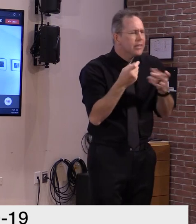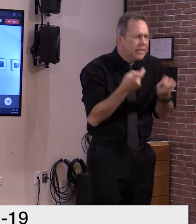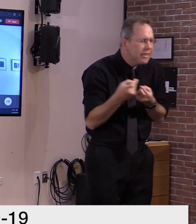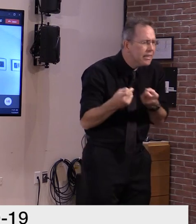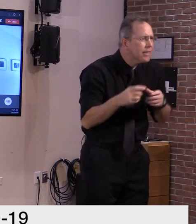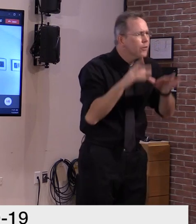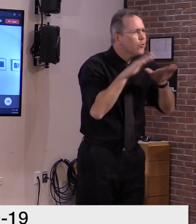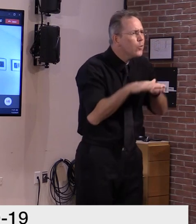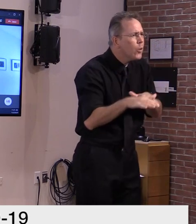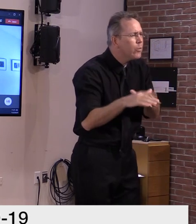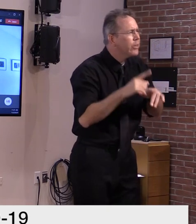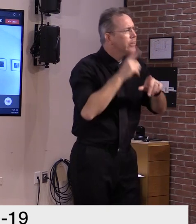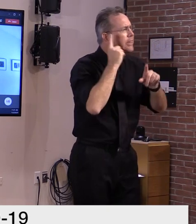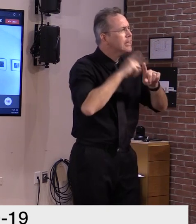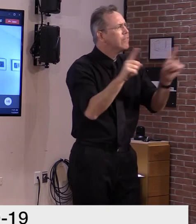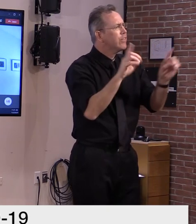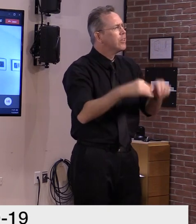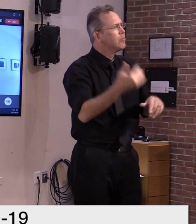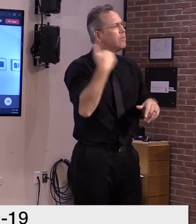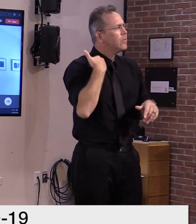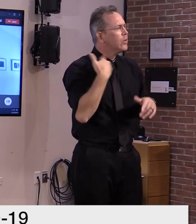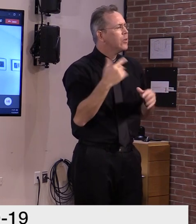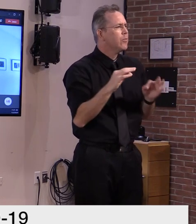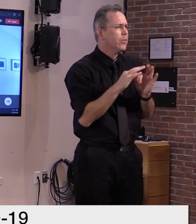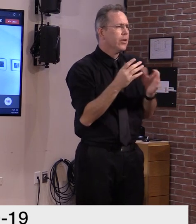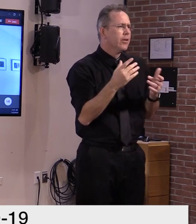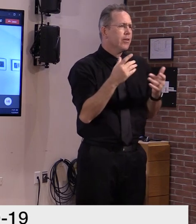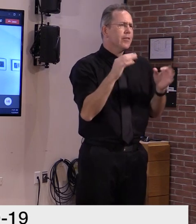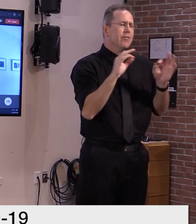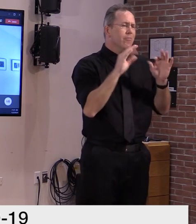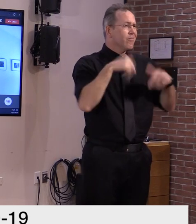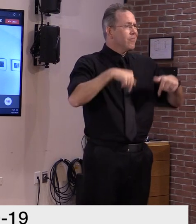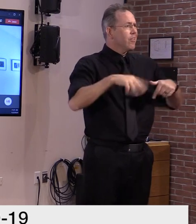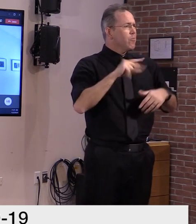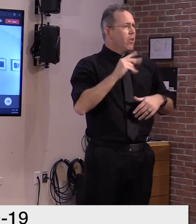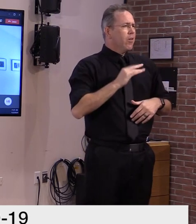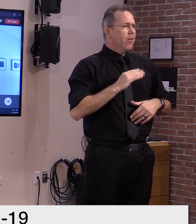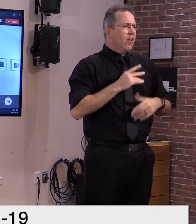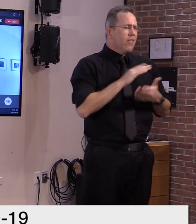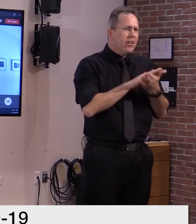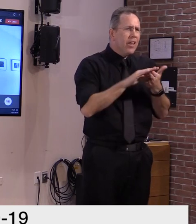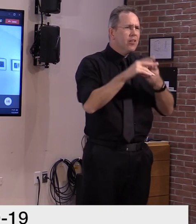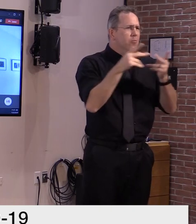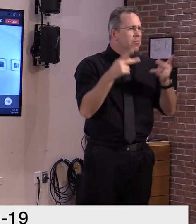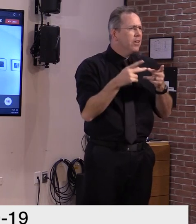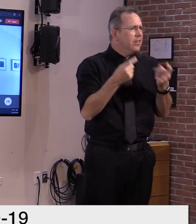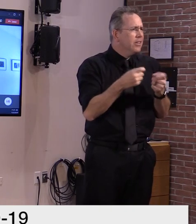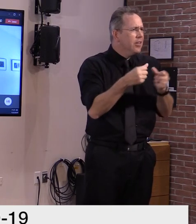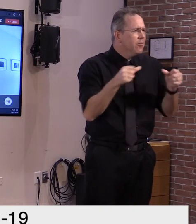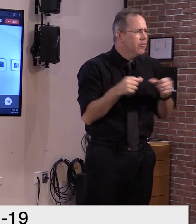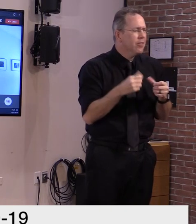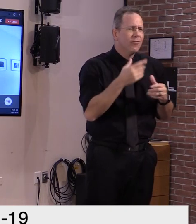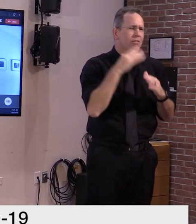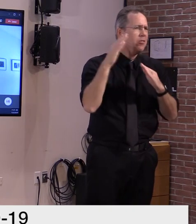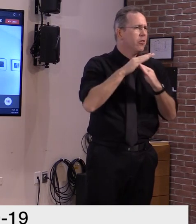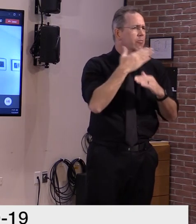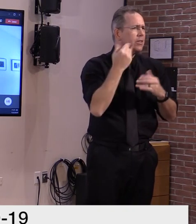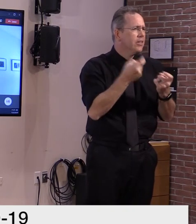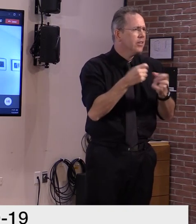provide an unparalleled winter experience. In addition to having the best snow, the best